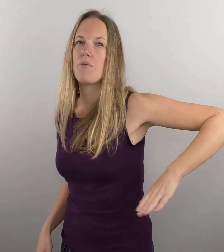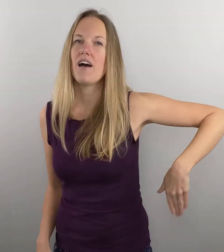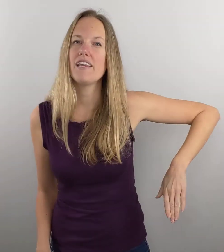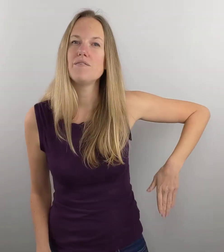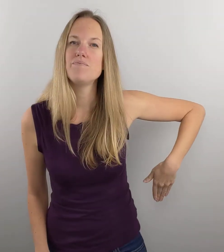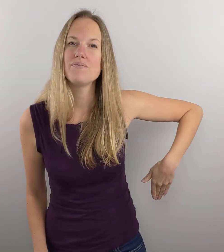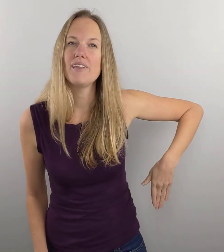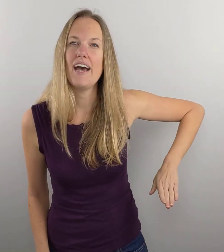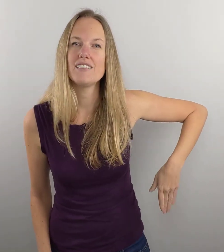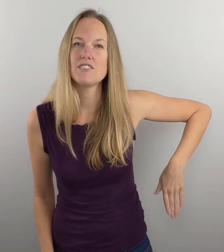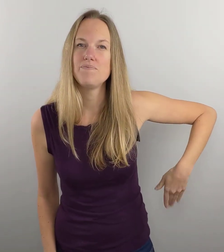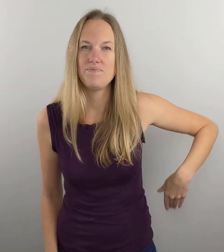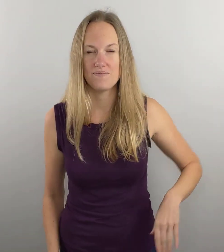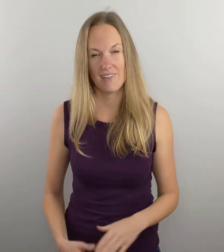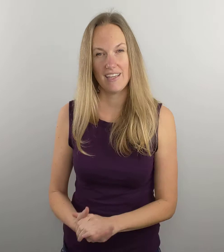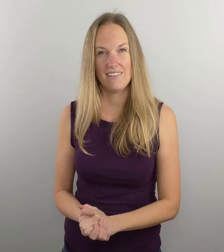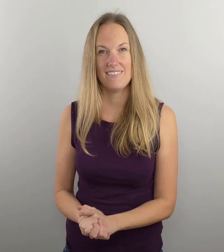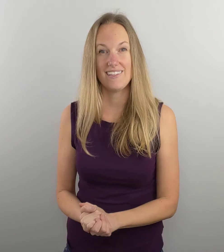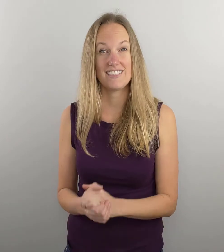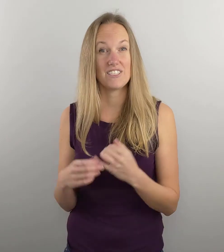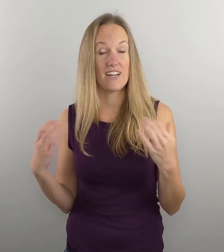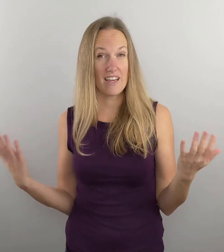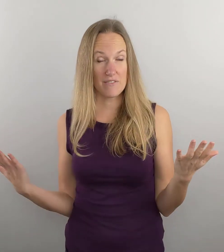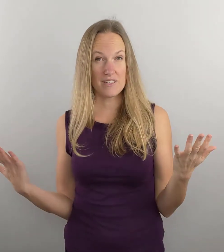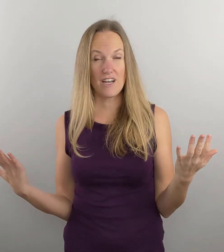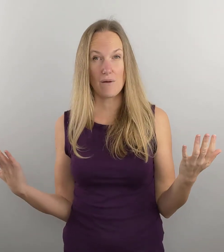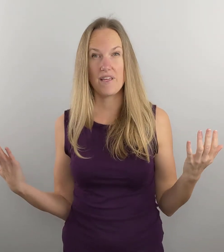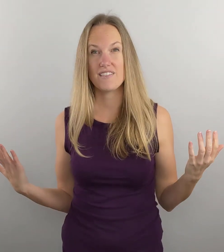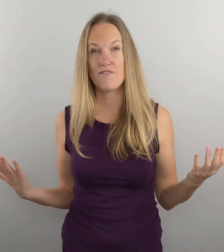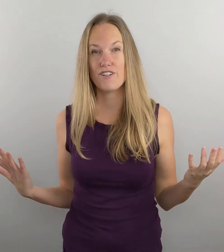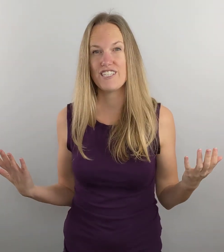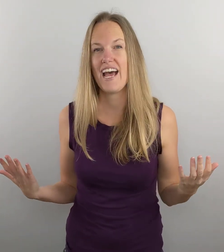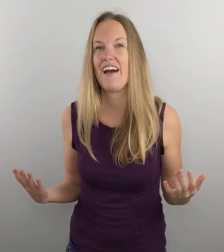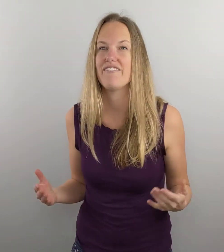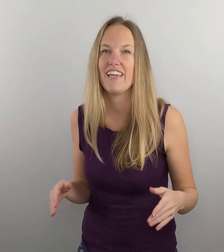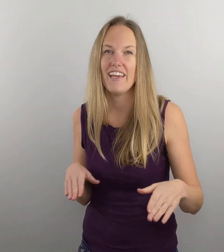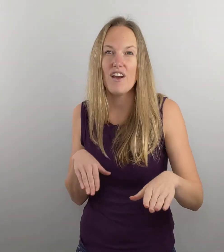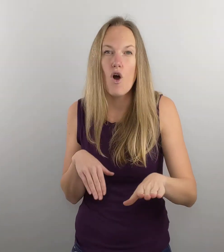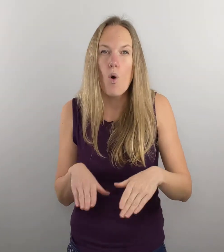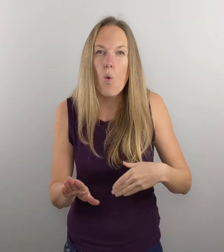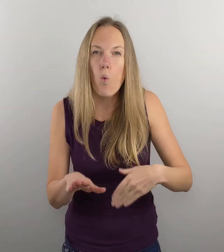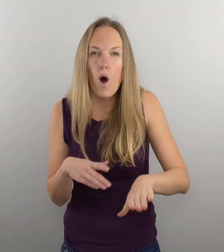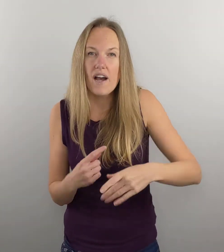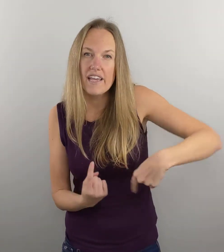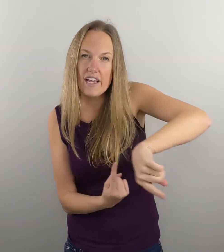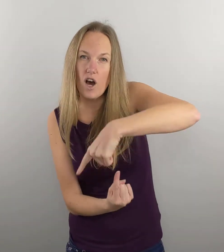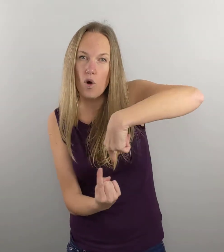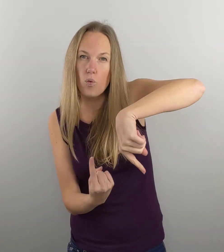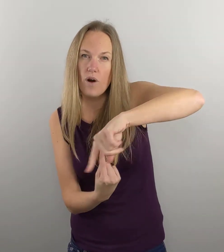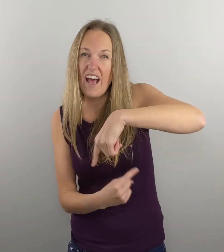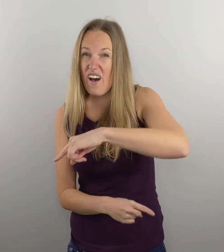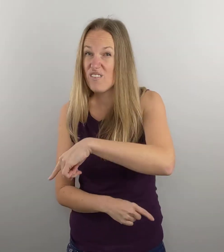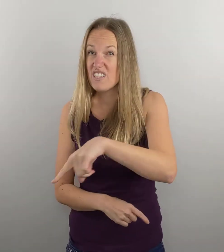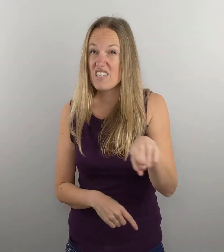body, yet. Let's try that from the top. That's the first half, okay? Walking around